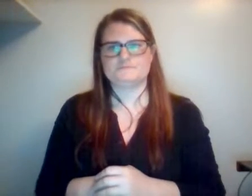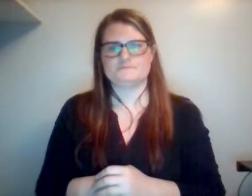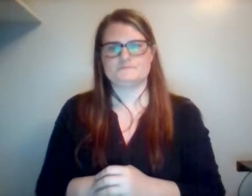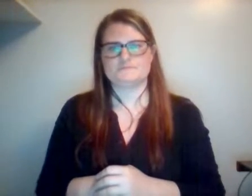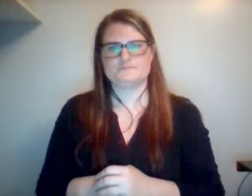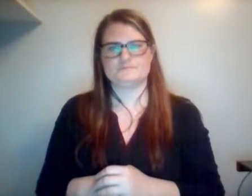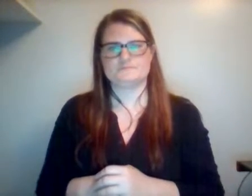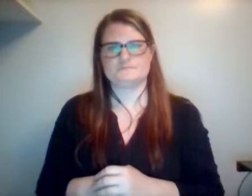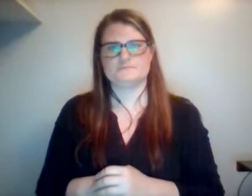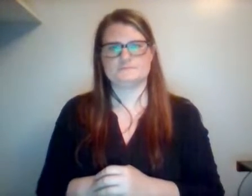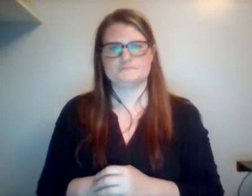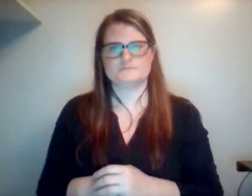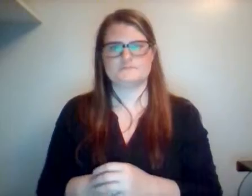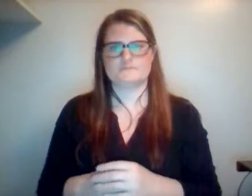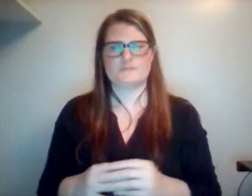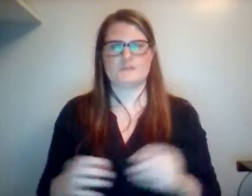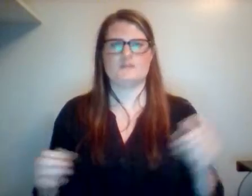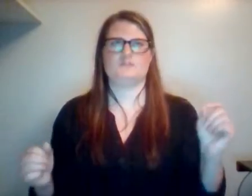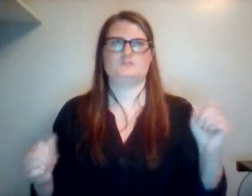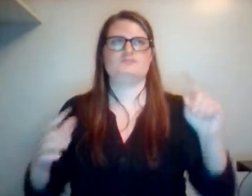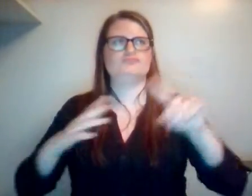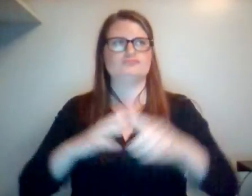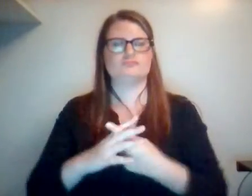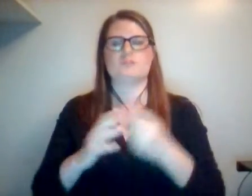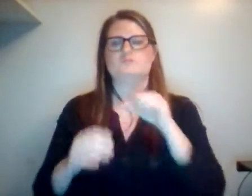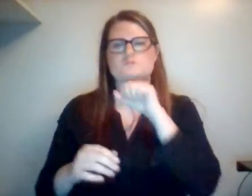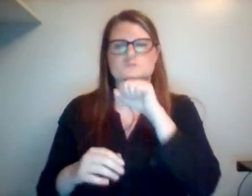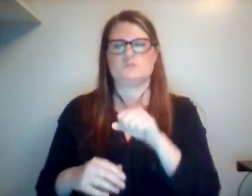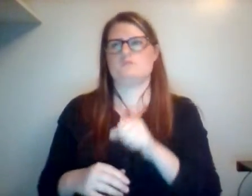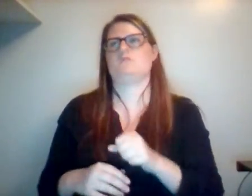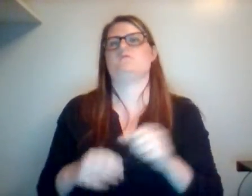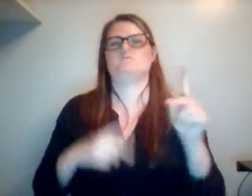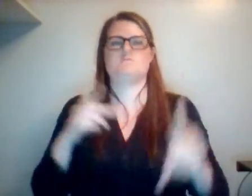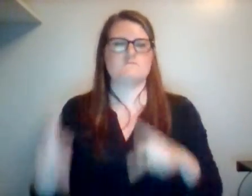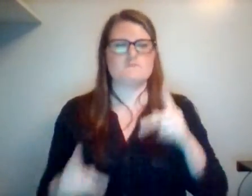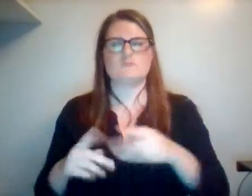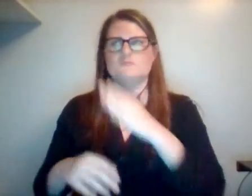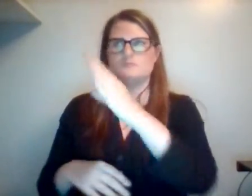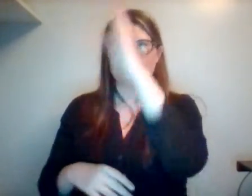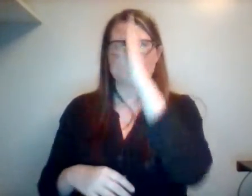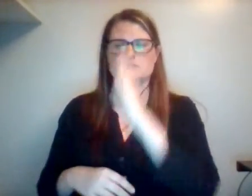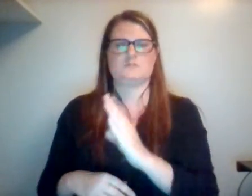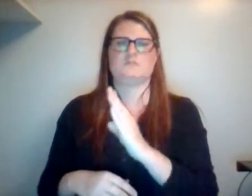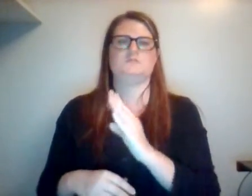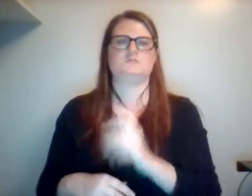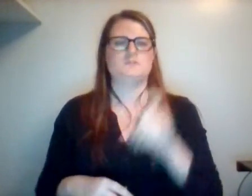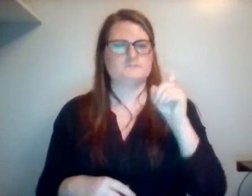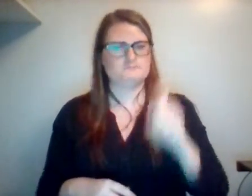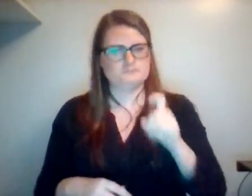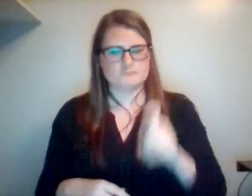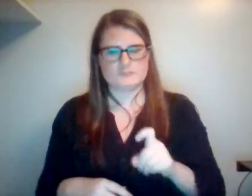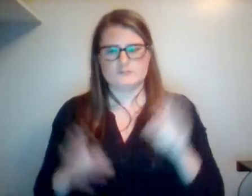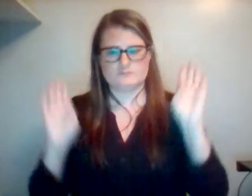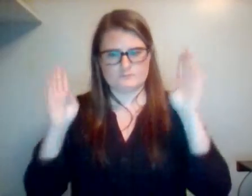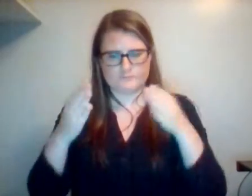begin to love God and love people the way we ought. So here are my 6 guesses for why so many of